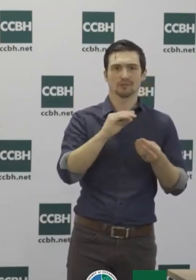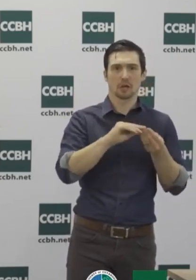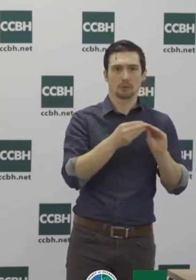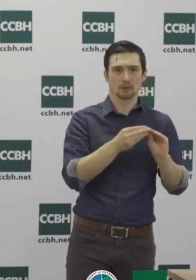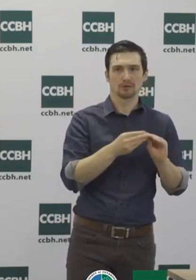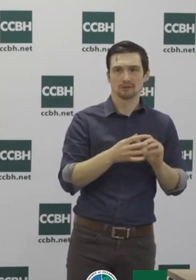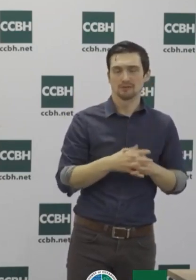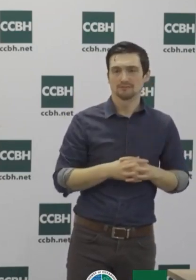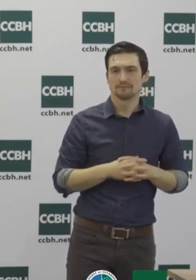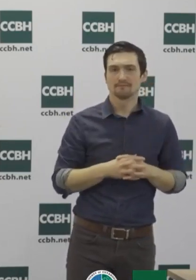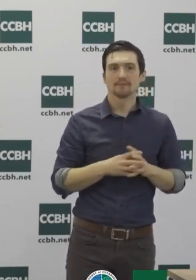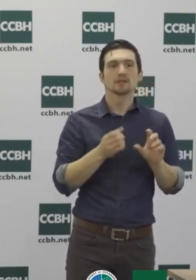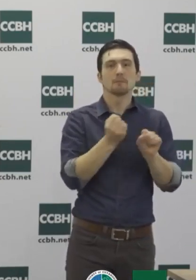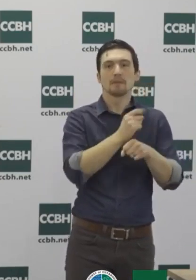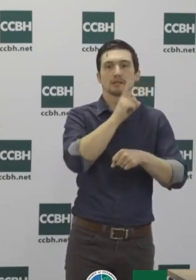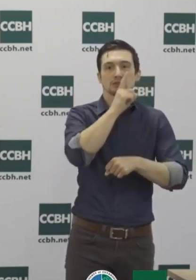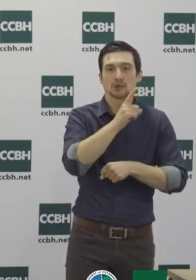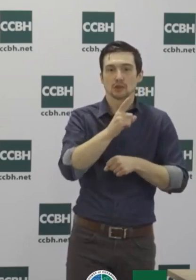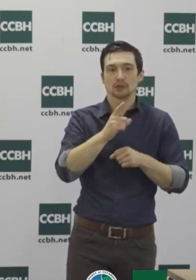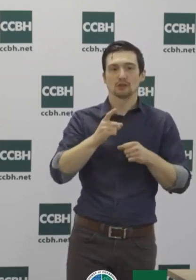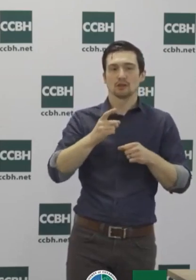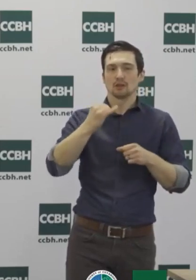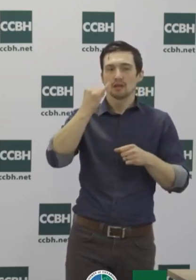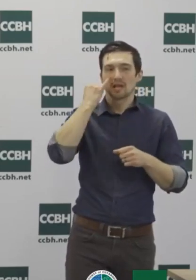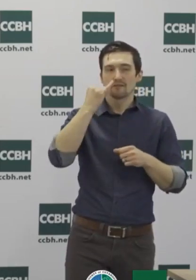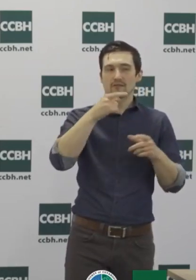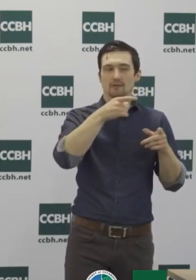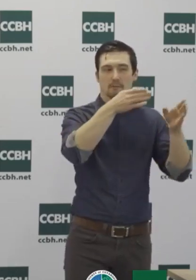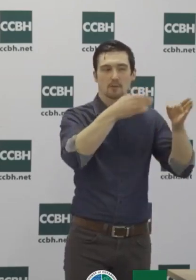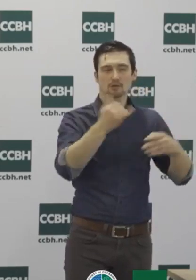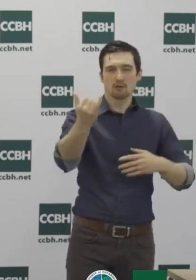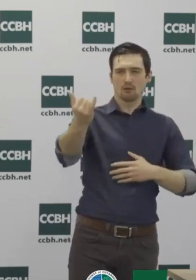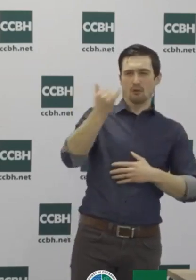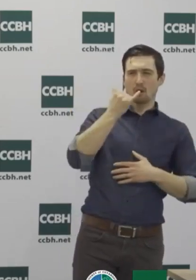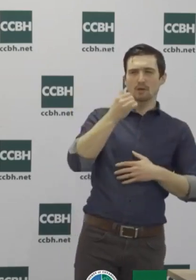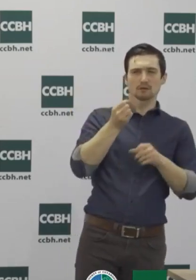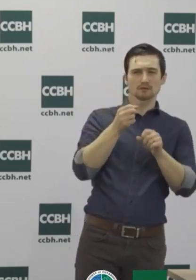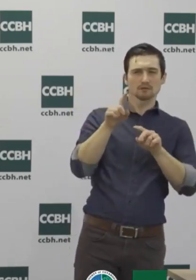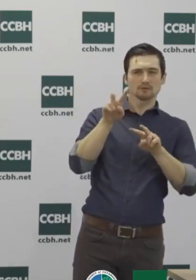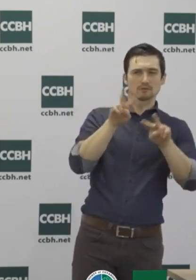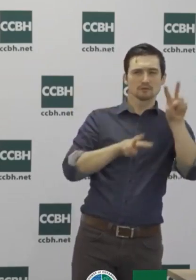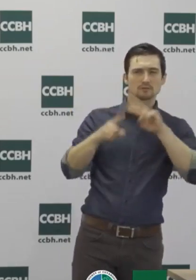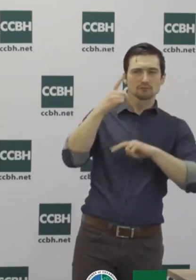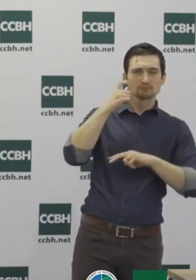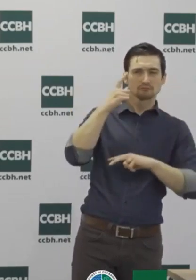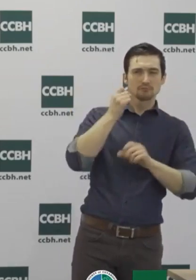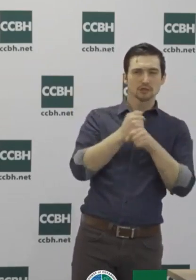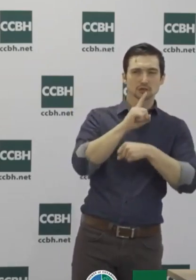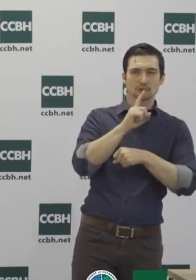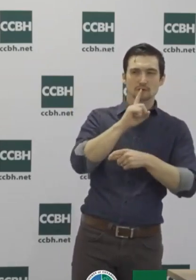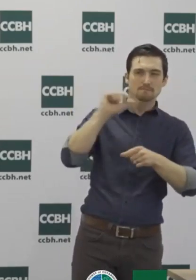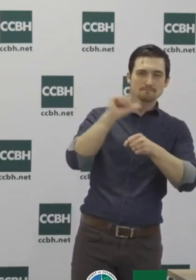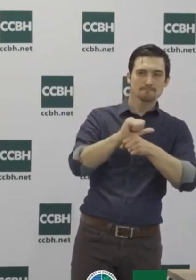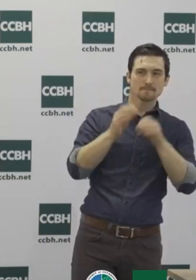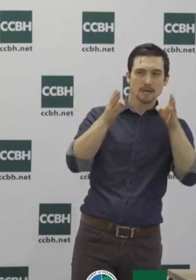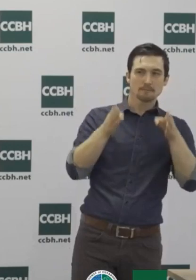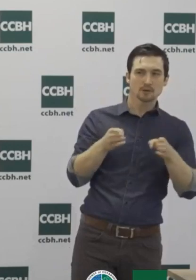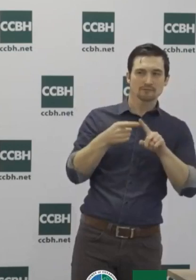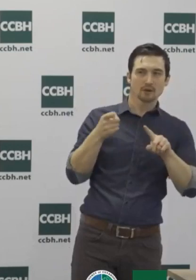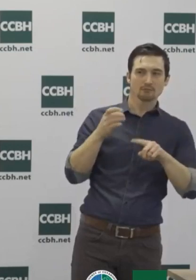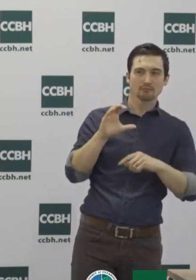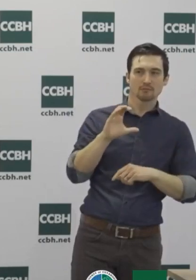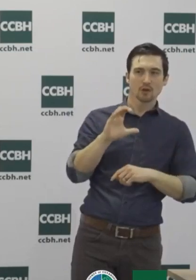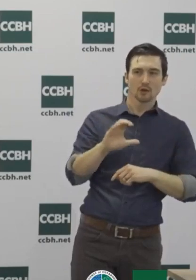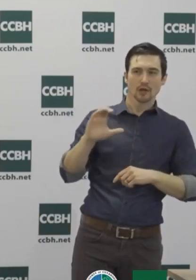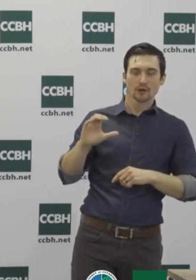216-201-2000, to confirm that the person that's calling is calling from the health department. Next, I would just like to talk a little bit about caring for